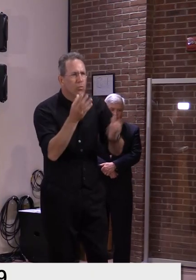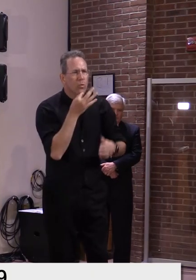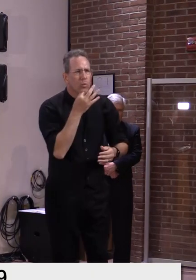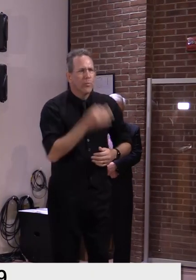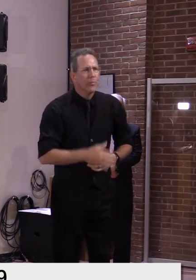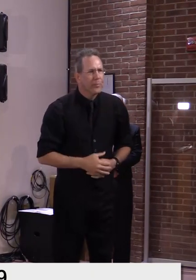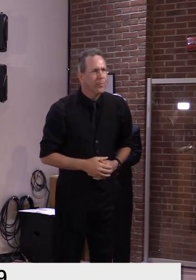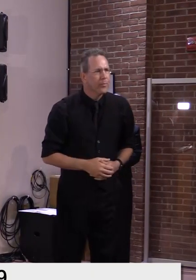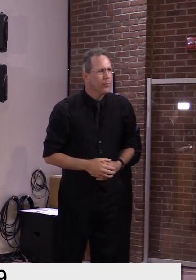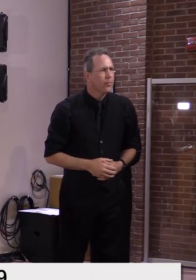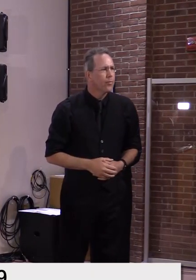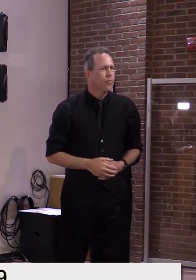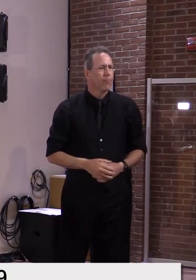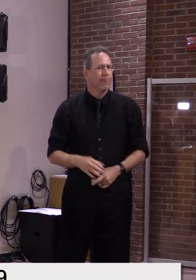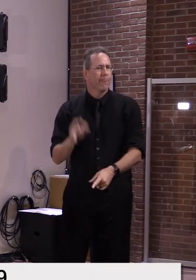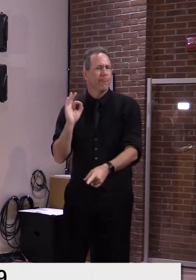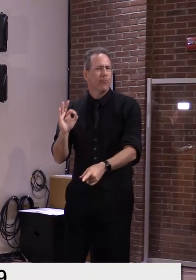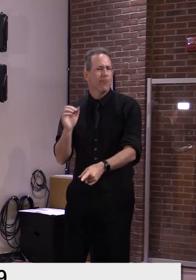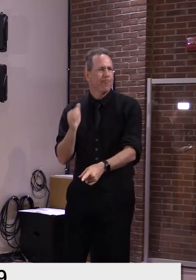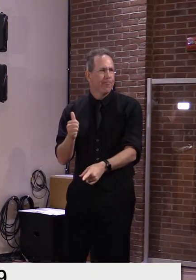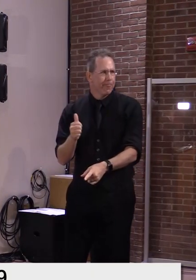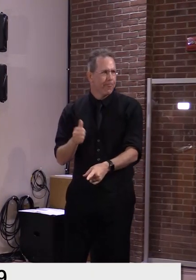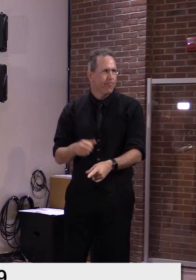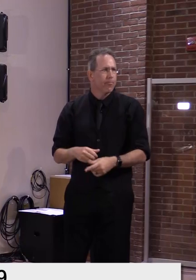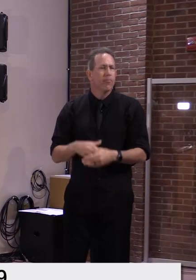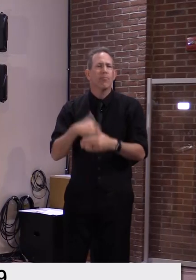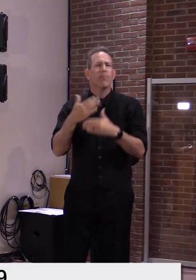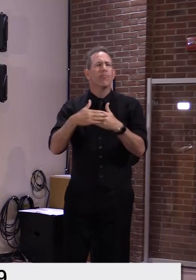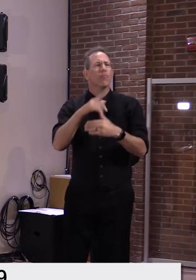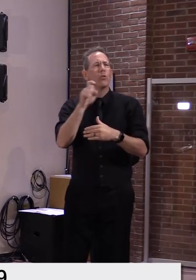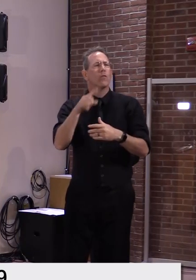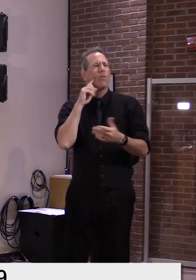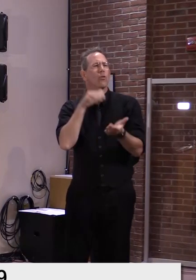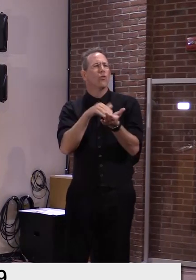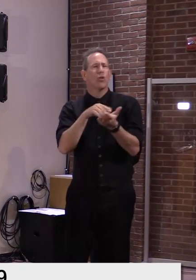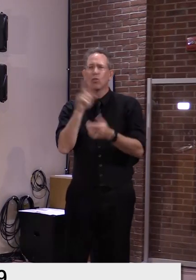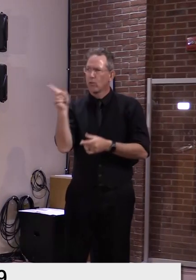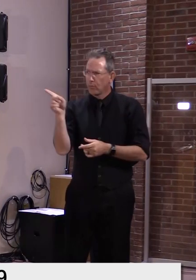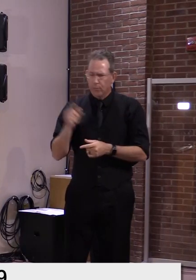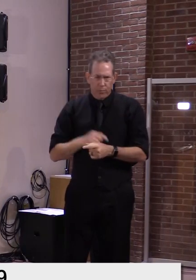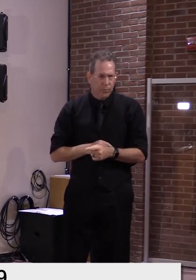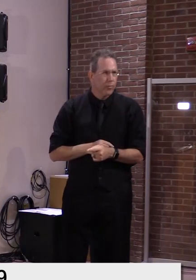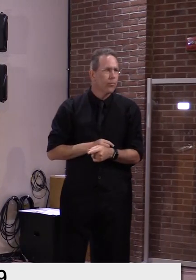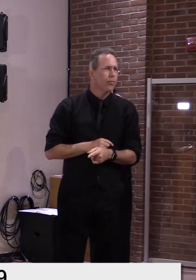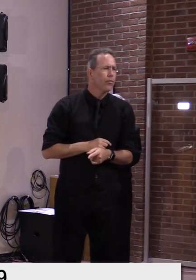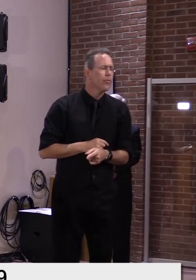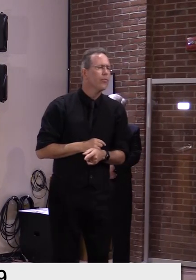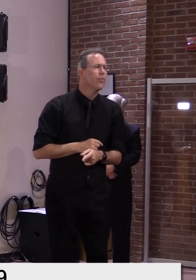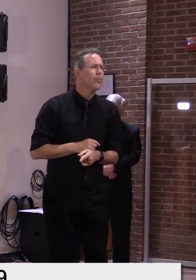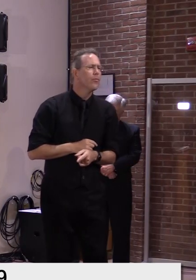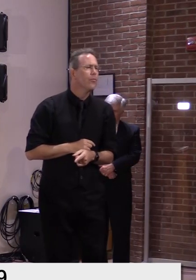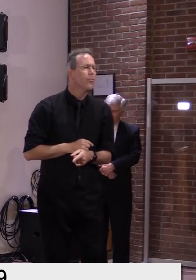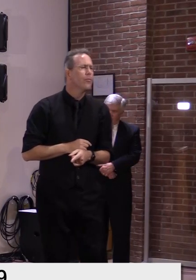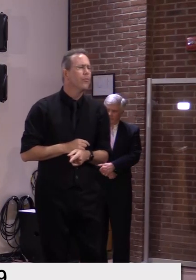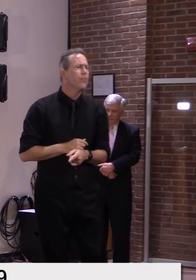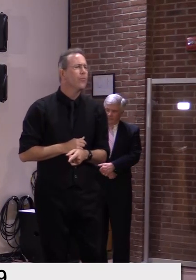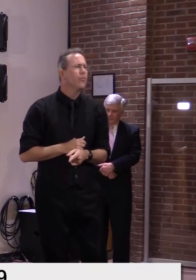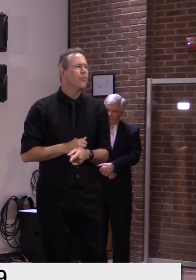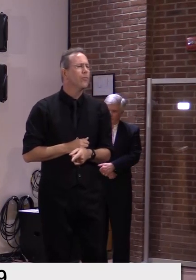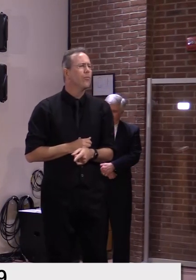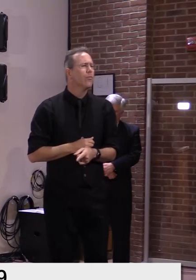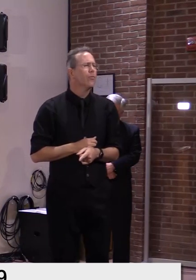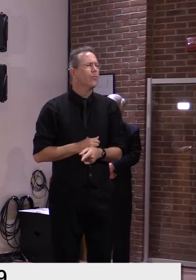Great, thank you. And this question is for Dr. Levine. Has the state seen any post-vaccine cardiac complications in 12